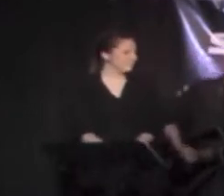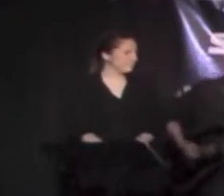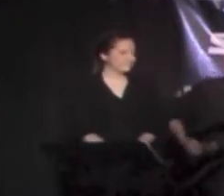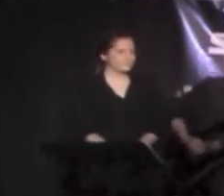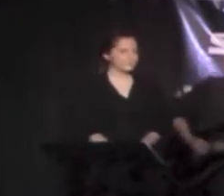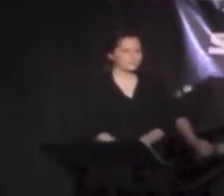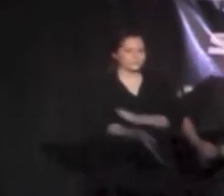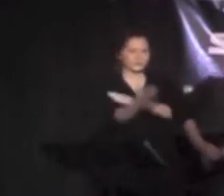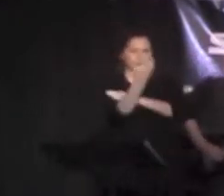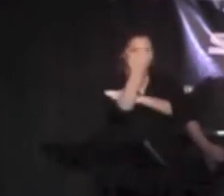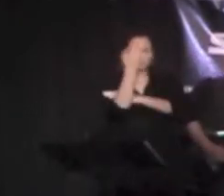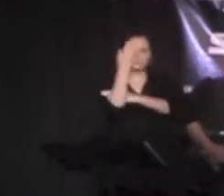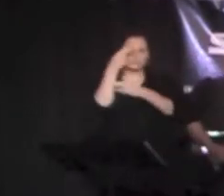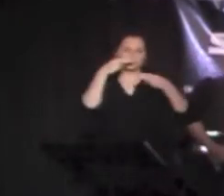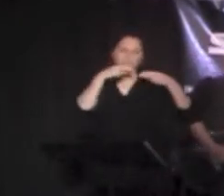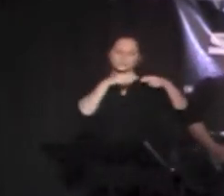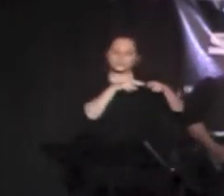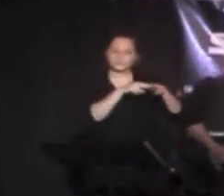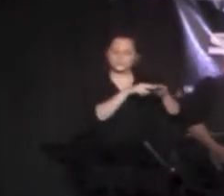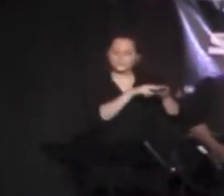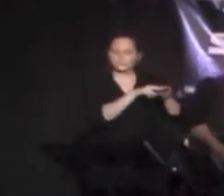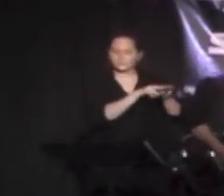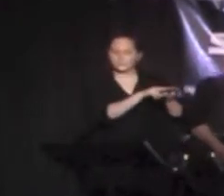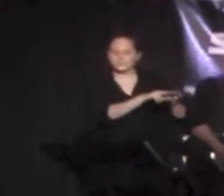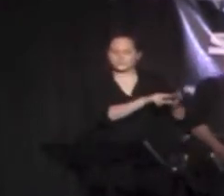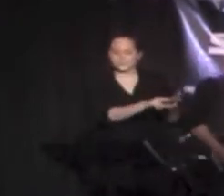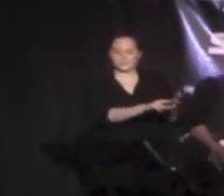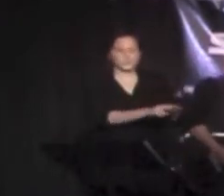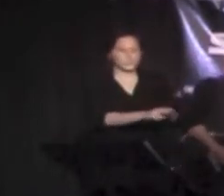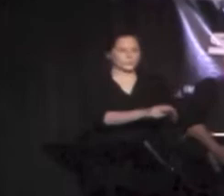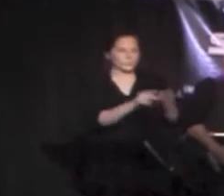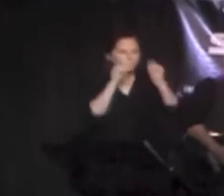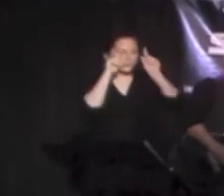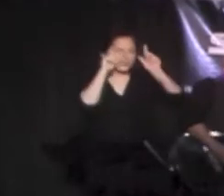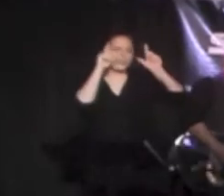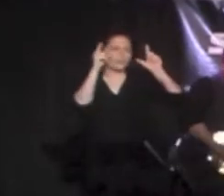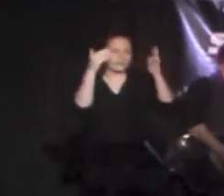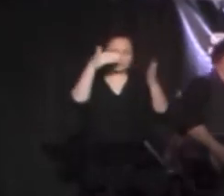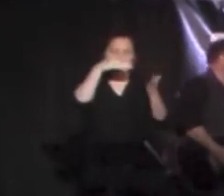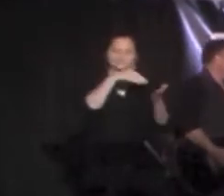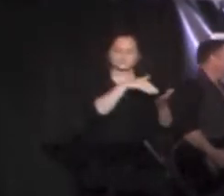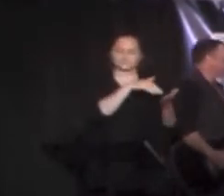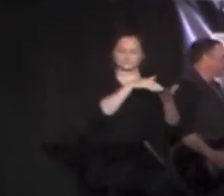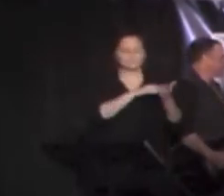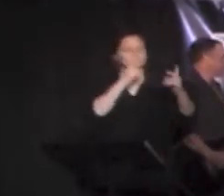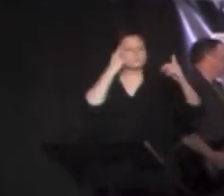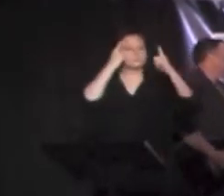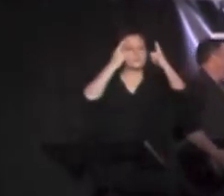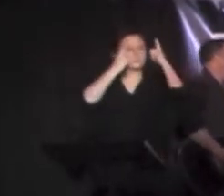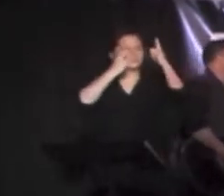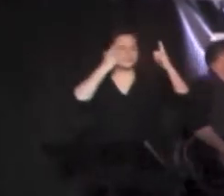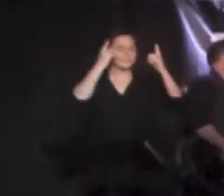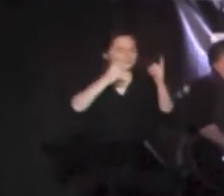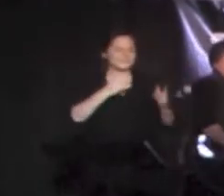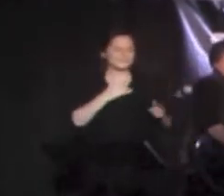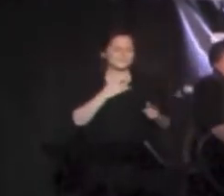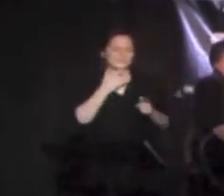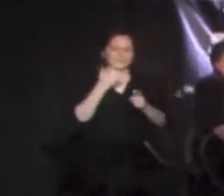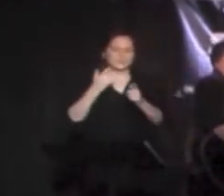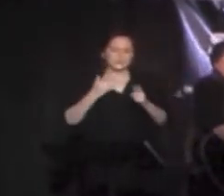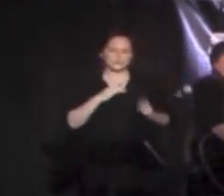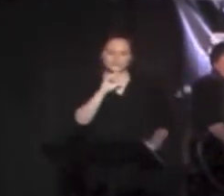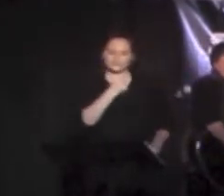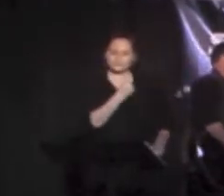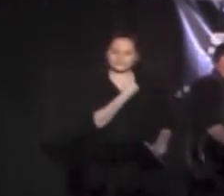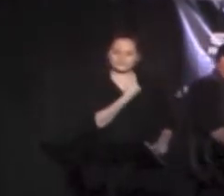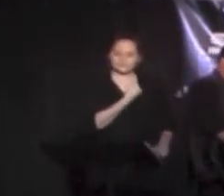Another morning waking by your side Wondering when I began to